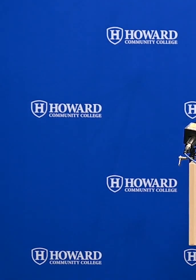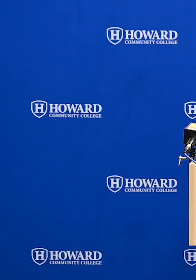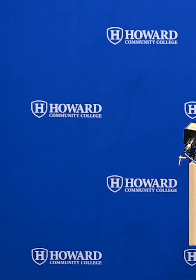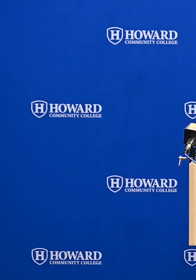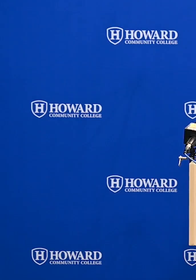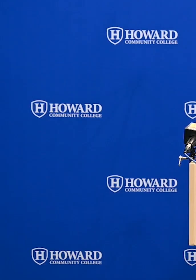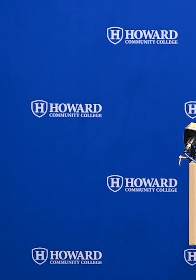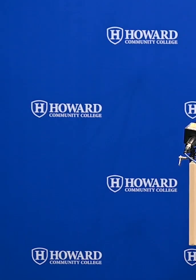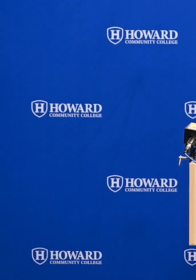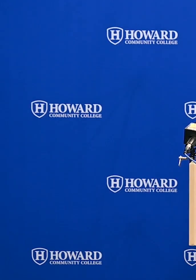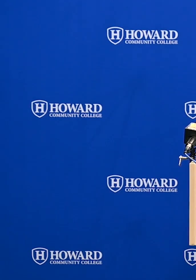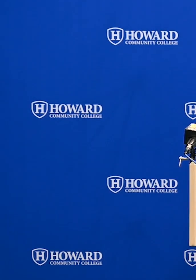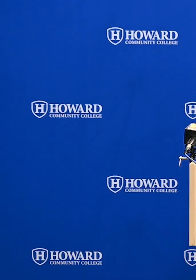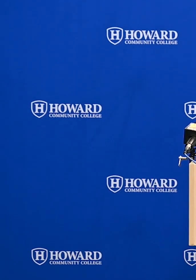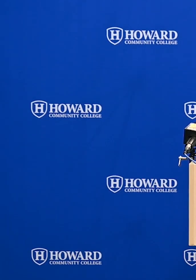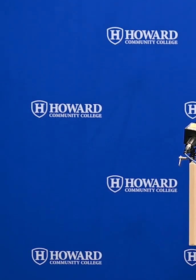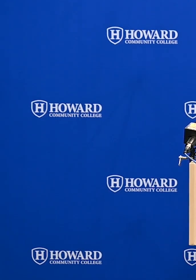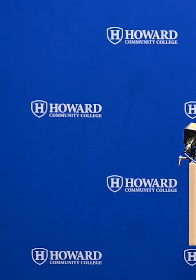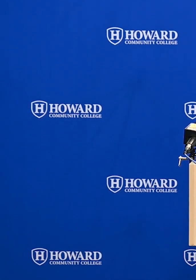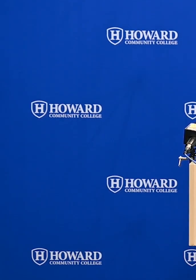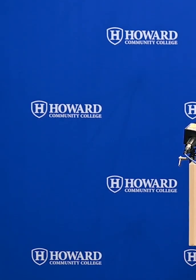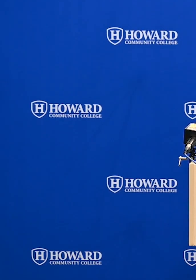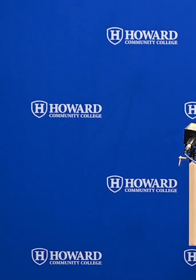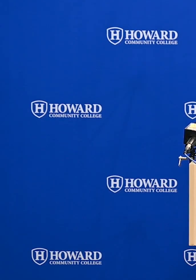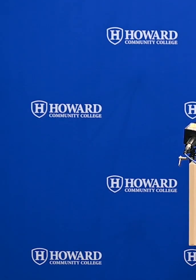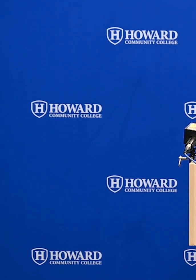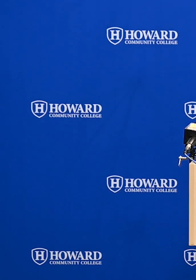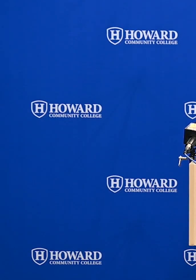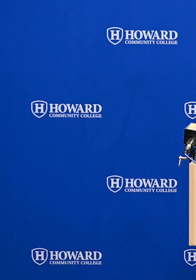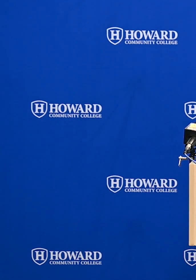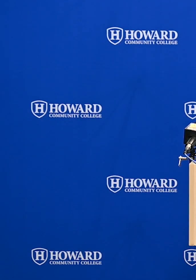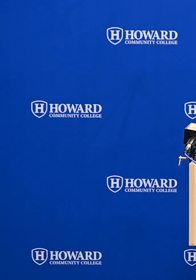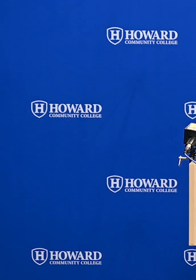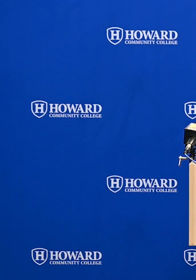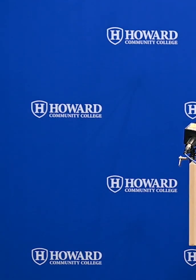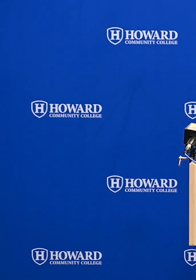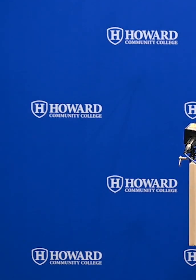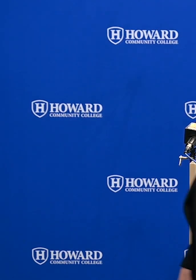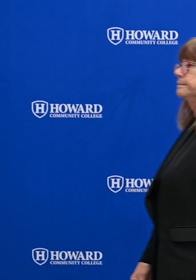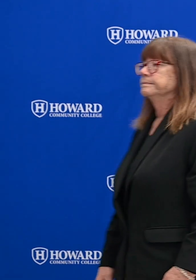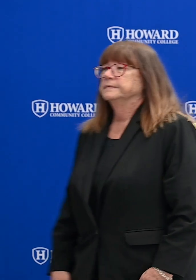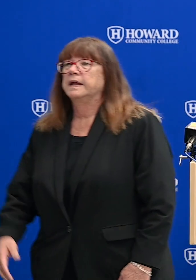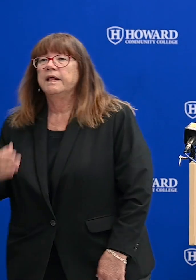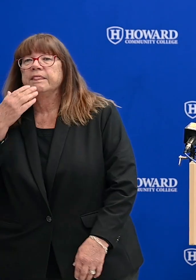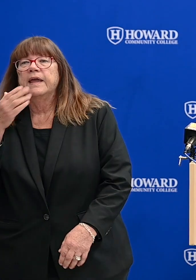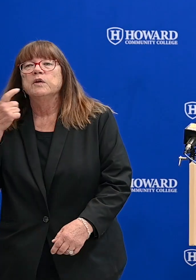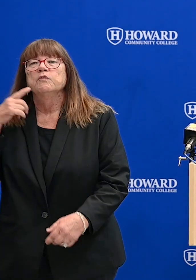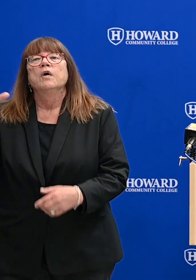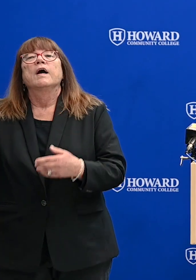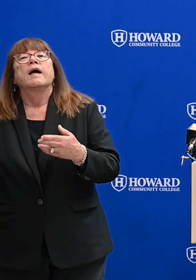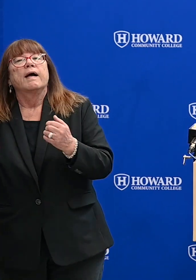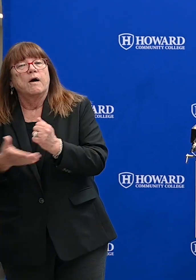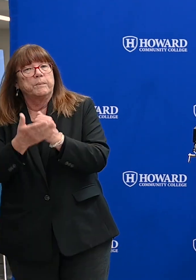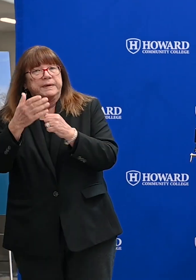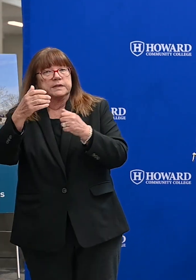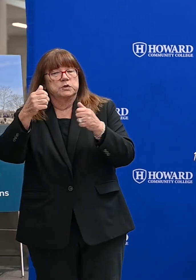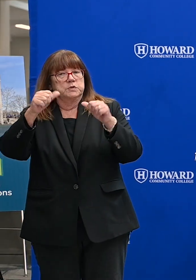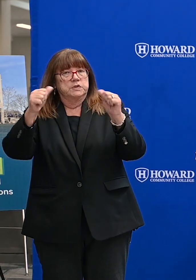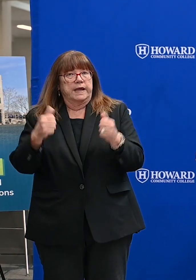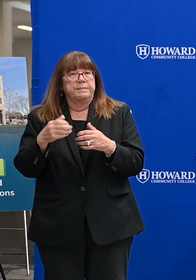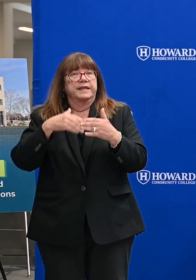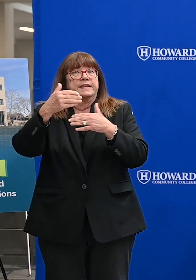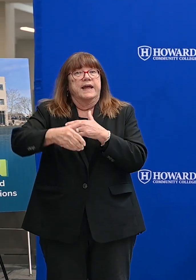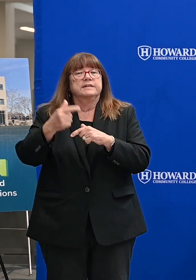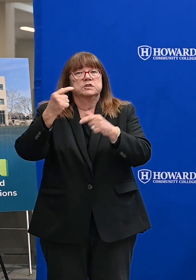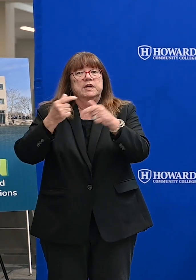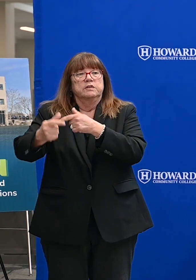Thank you, Dr. Willis. Your energy and leadership are helping shape the next generation of learners and doers. Now, please help me